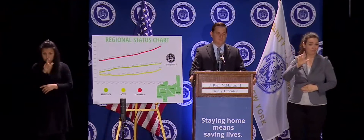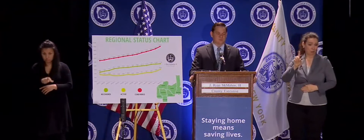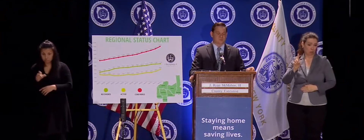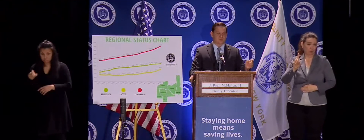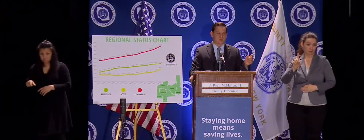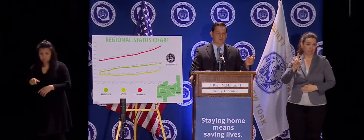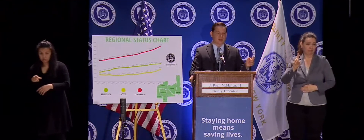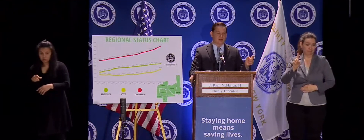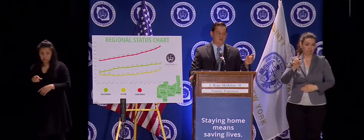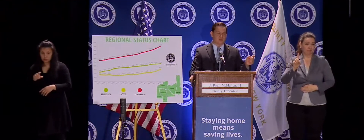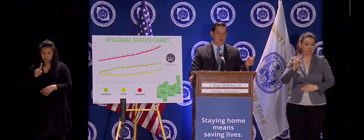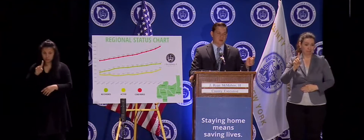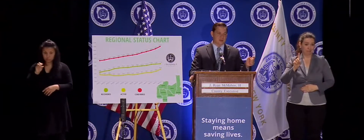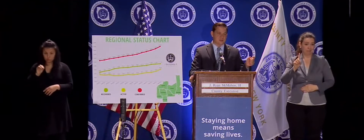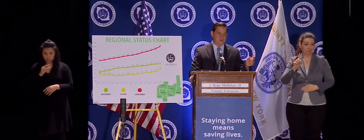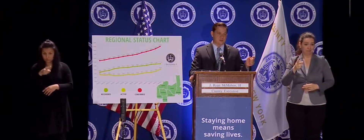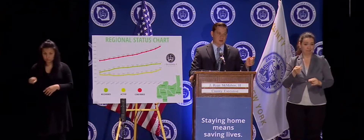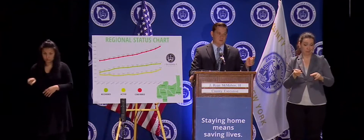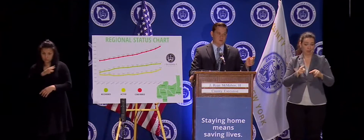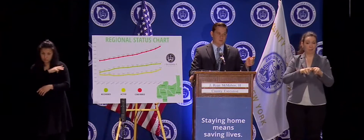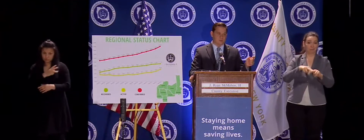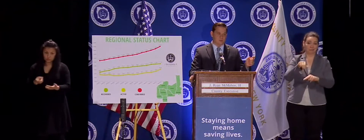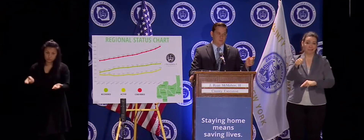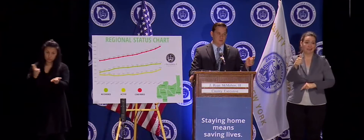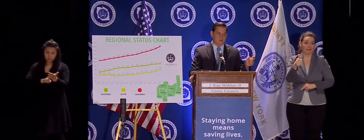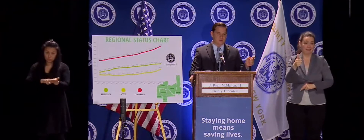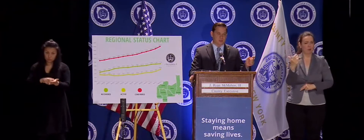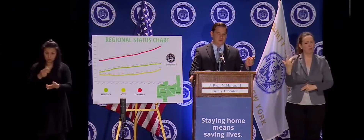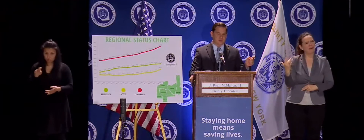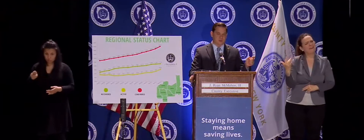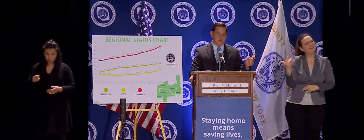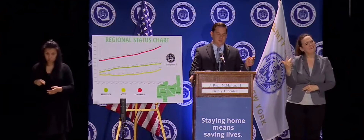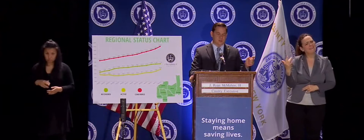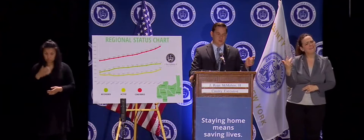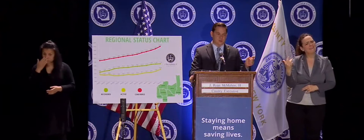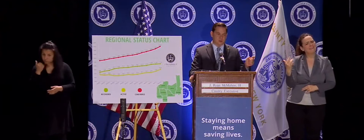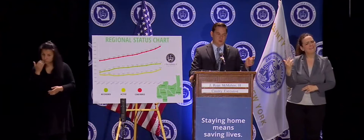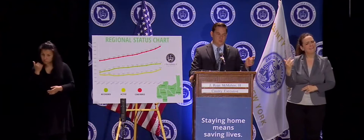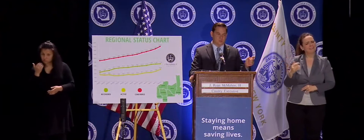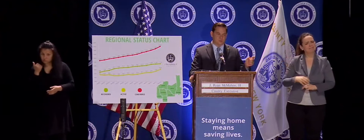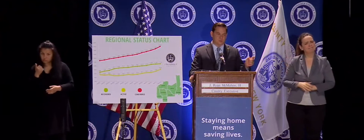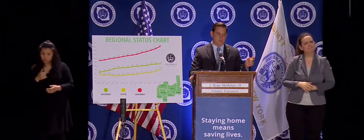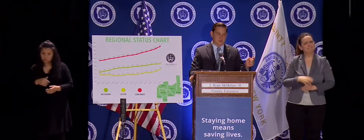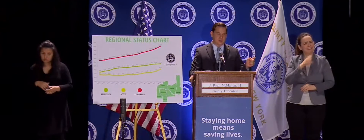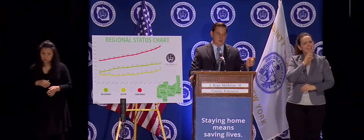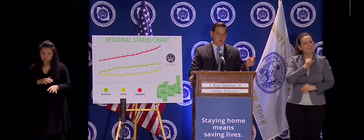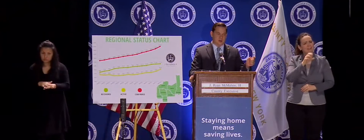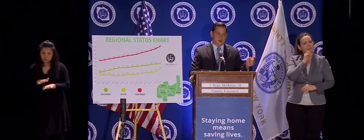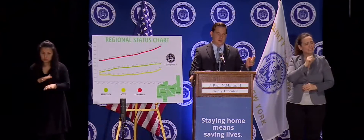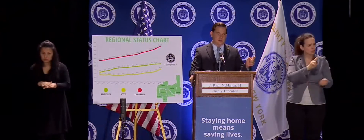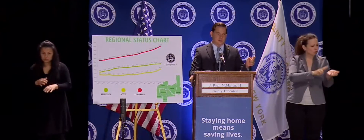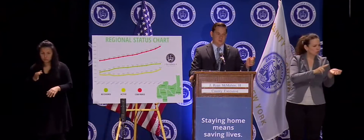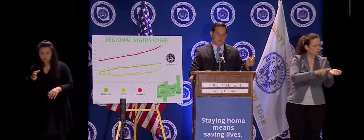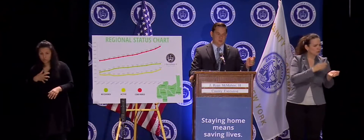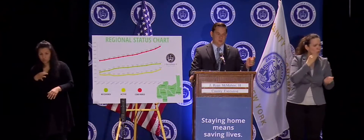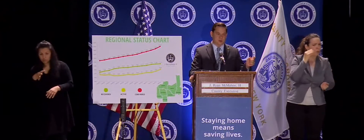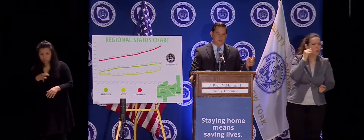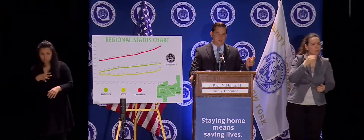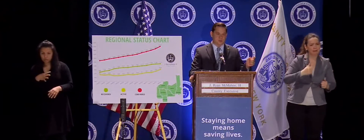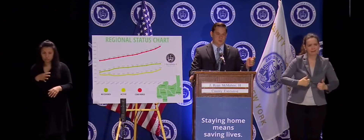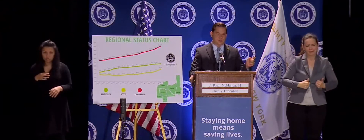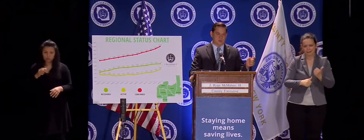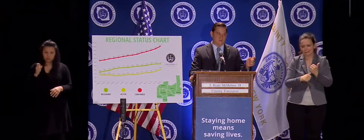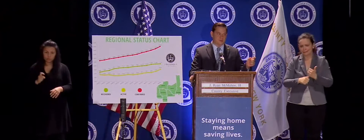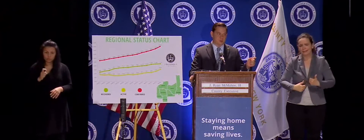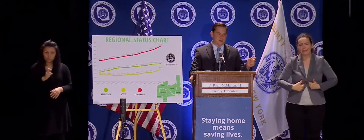is many of our new cases are from senior facilities and nursing homes. Some nursing homes